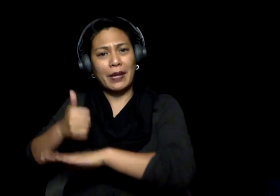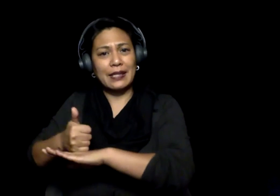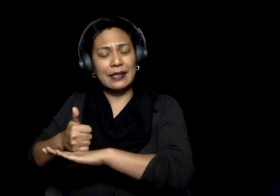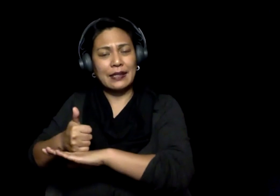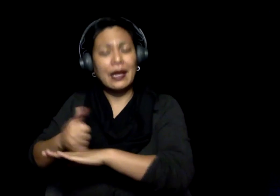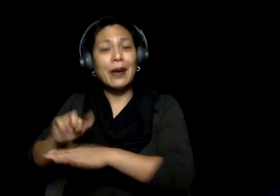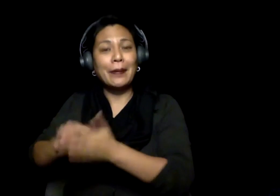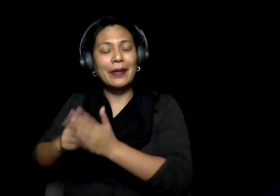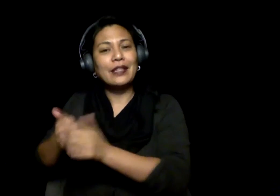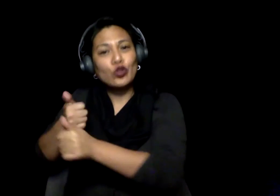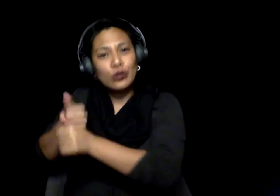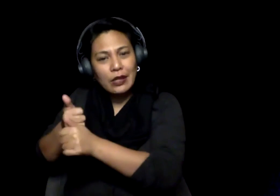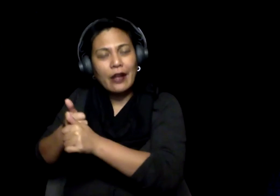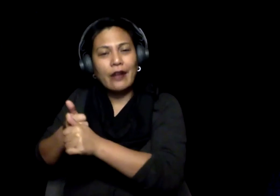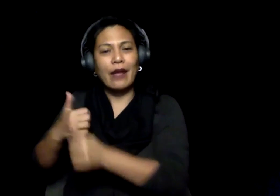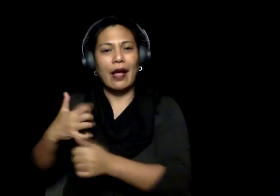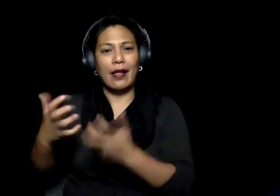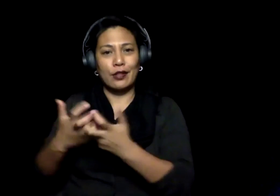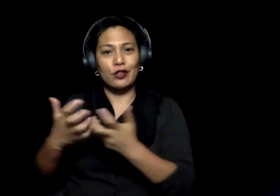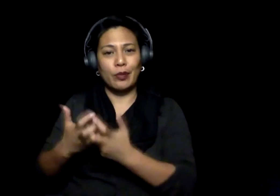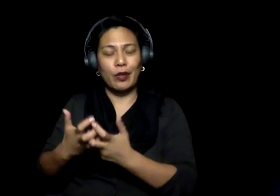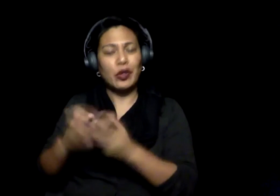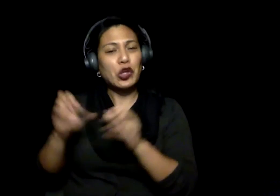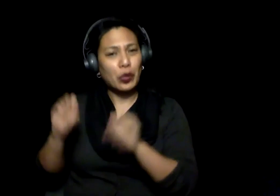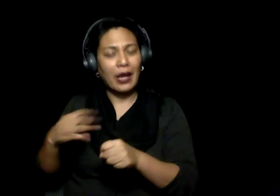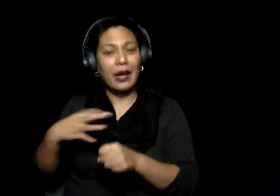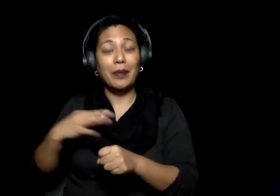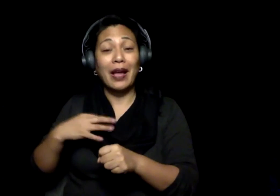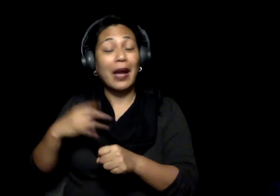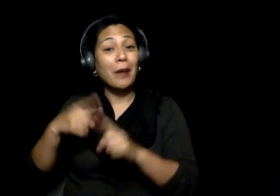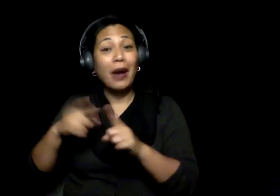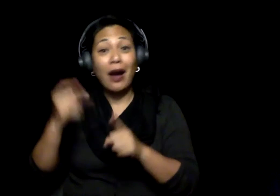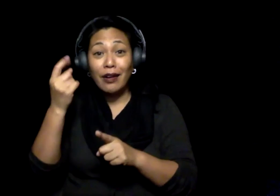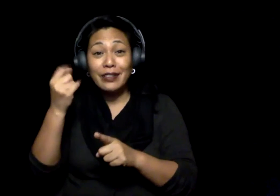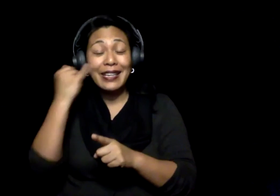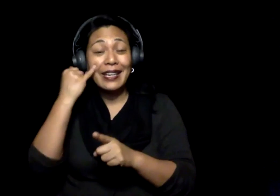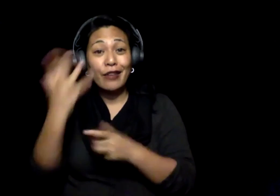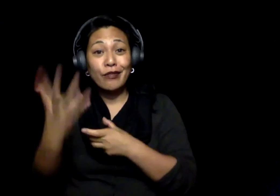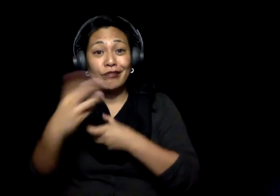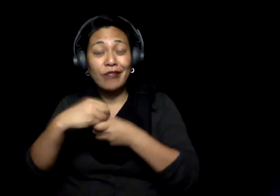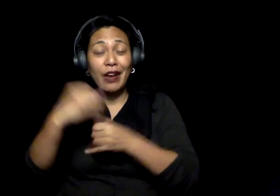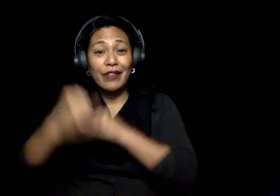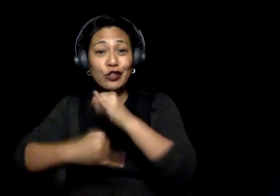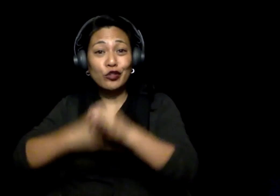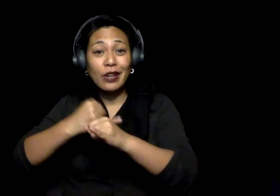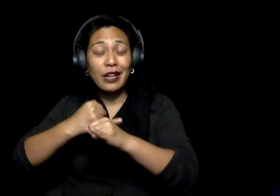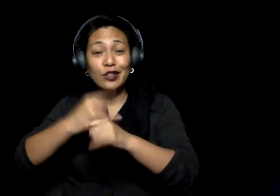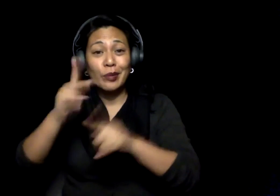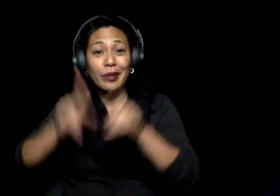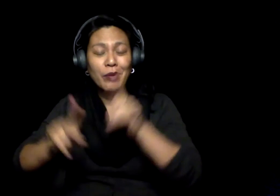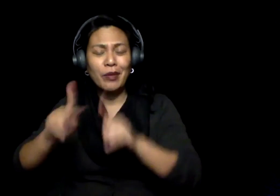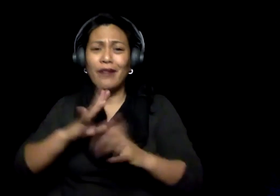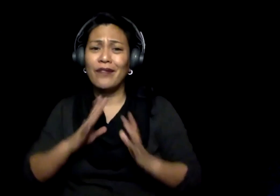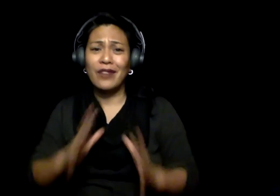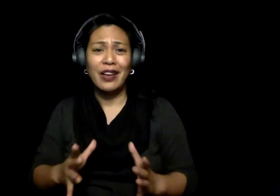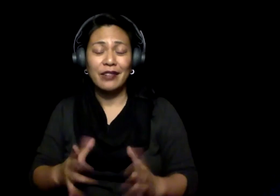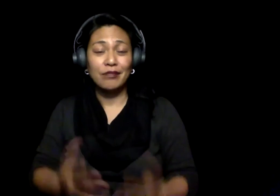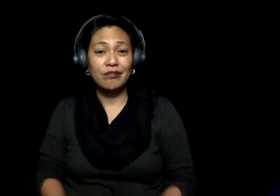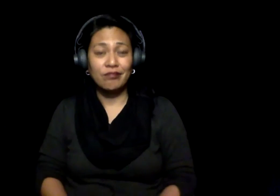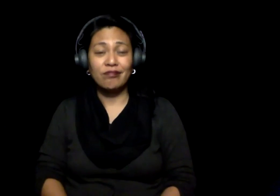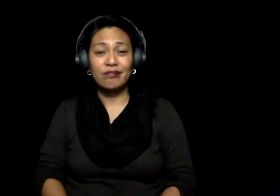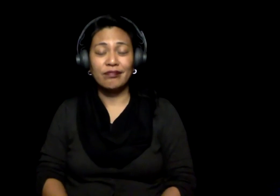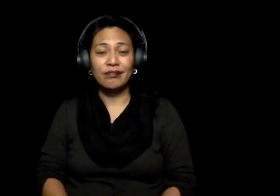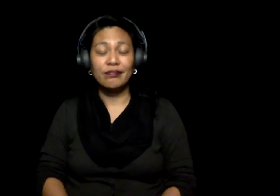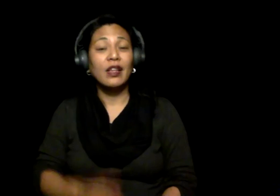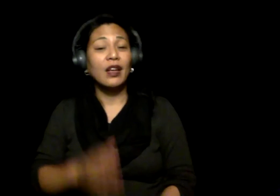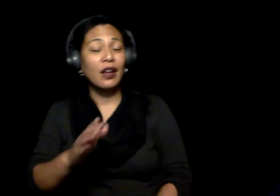And yeah, if it involves international artists, that's no problem. Okay, okay, that's Yeah, all. And I